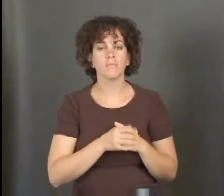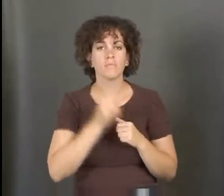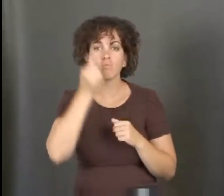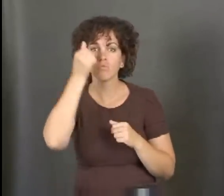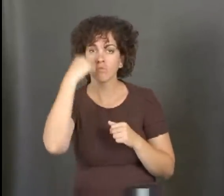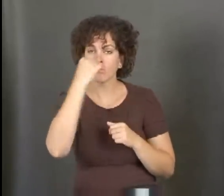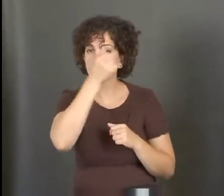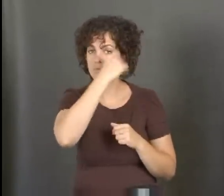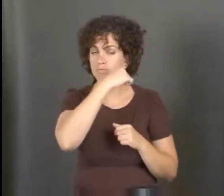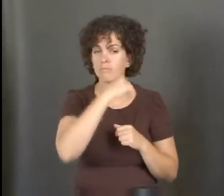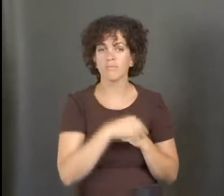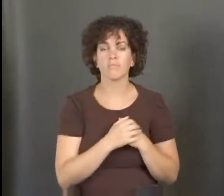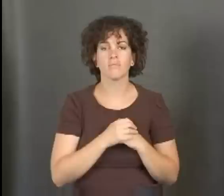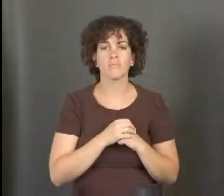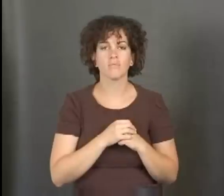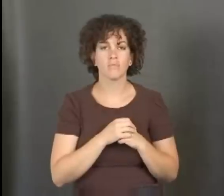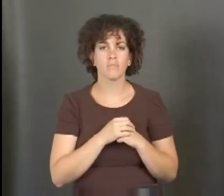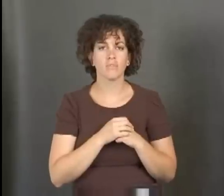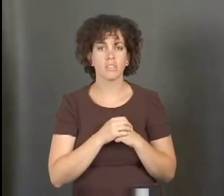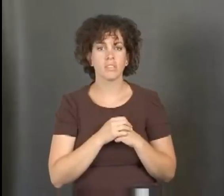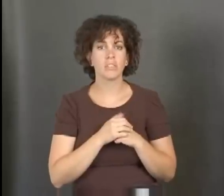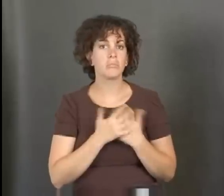thick lenses, LASIK surgery.